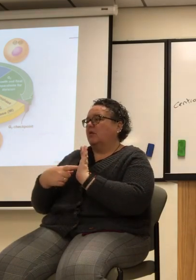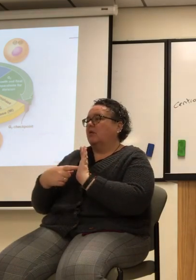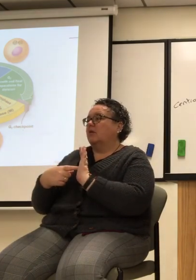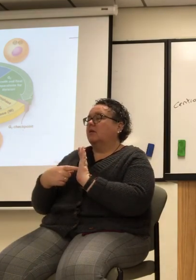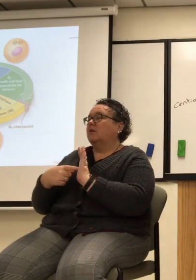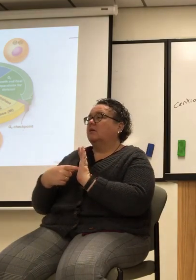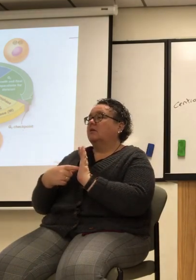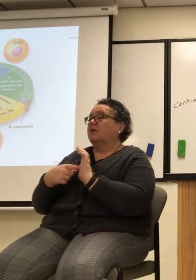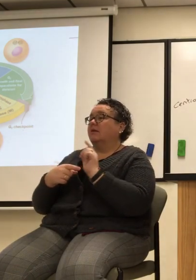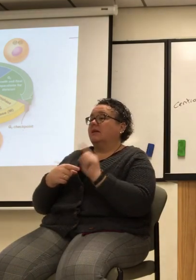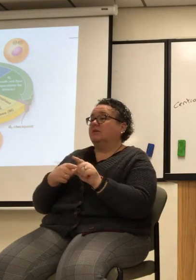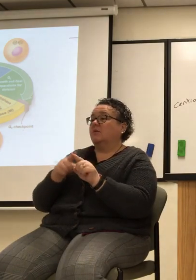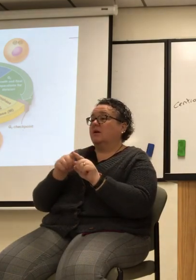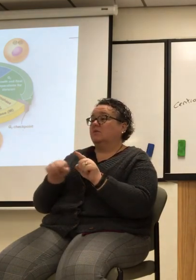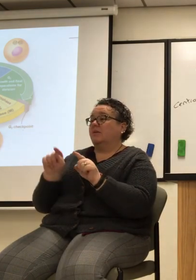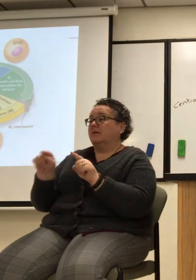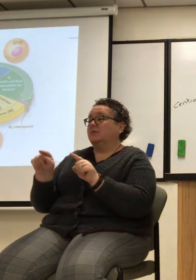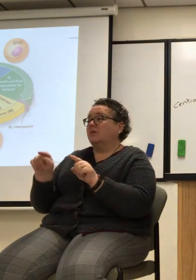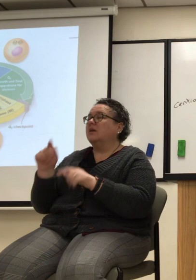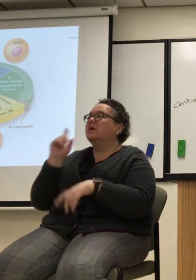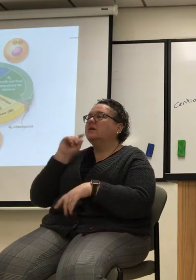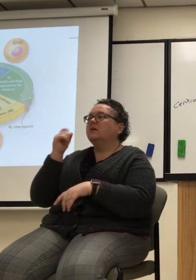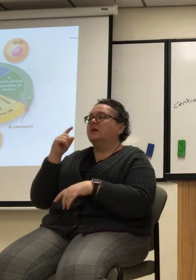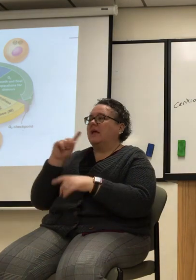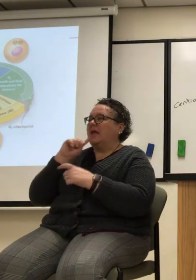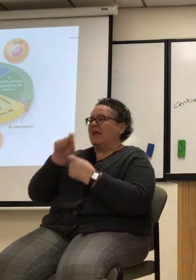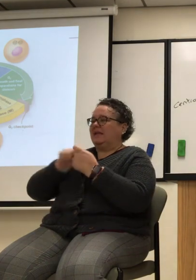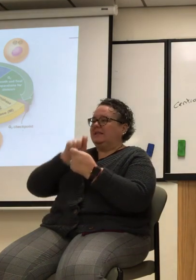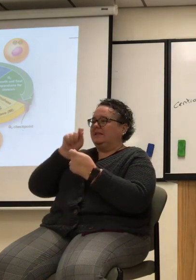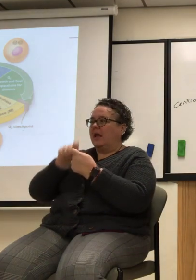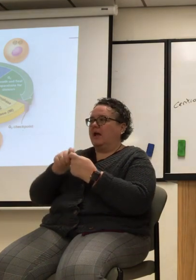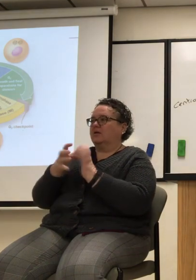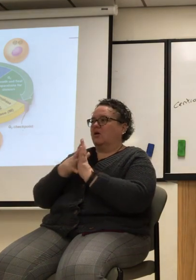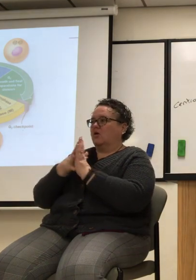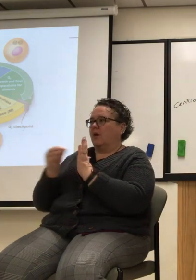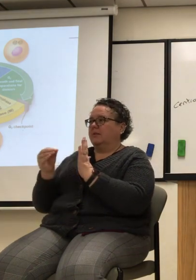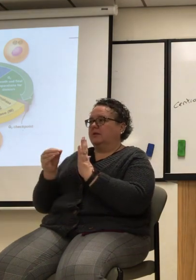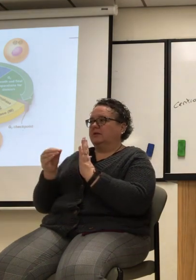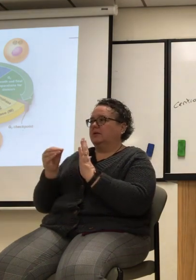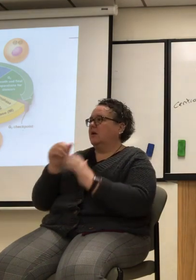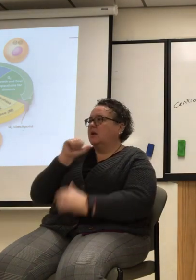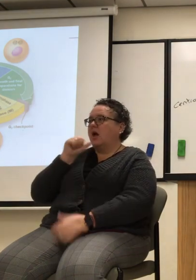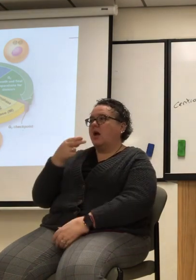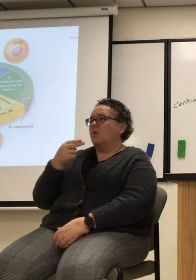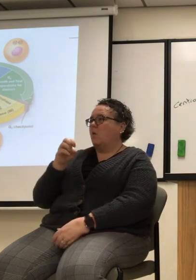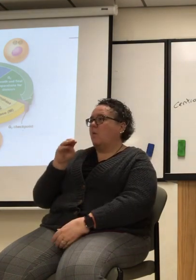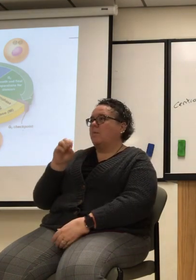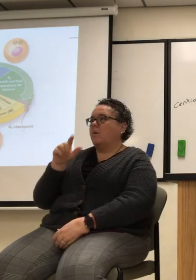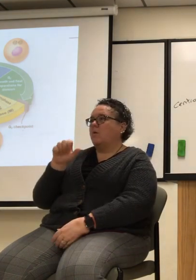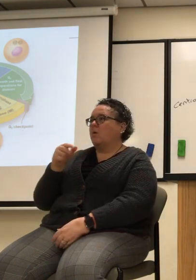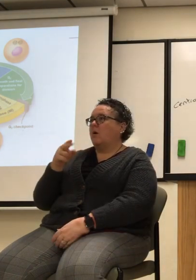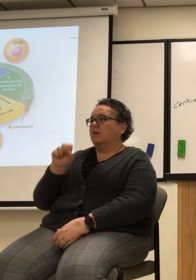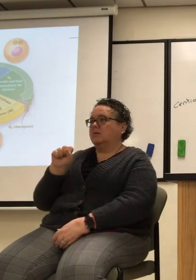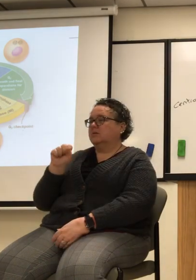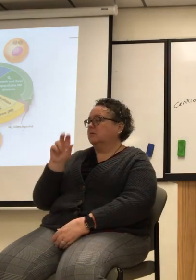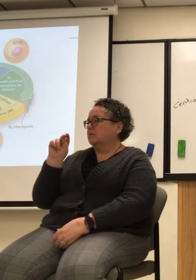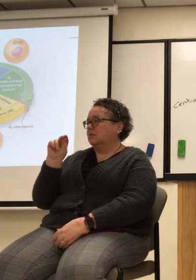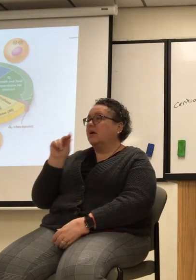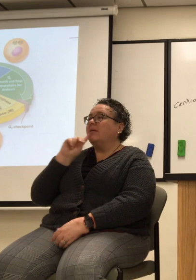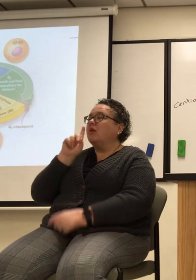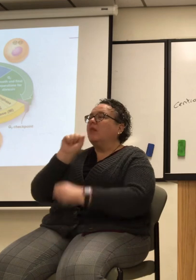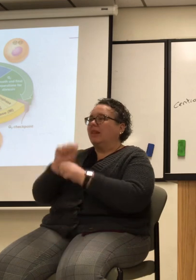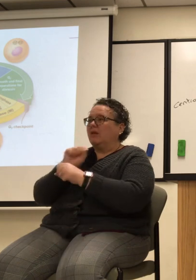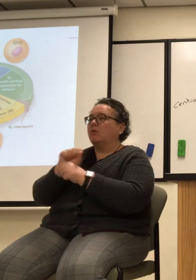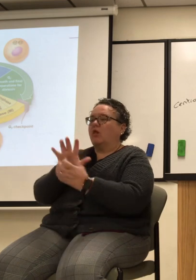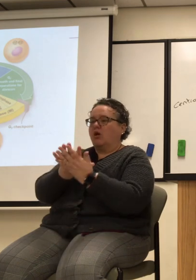that one to that one, these are exact copies. They're not homologs. They're just literal cut and